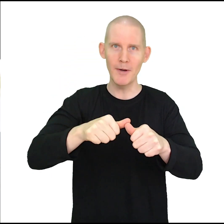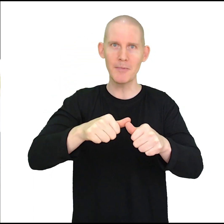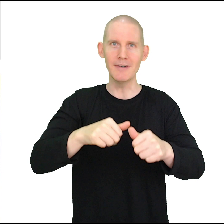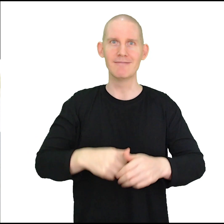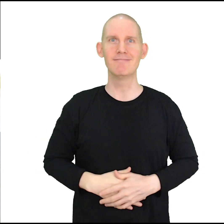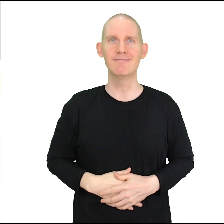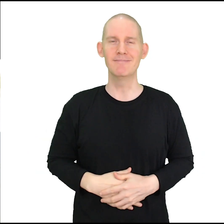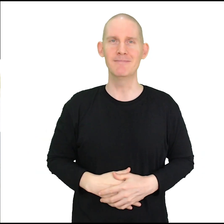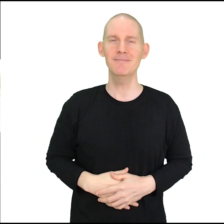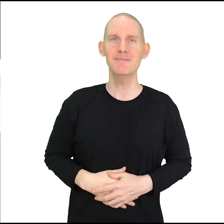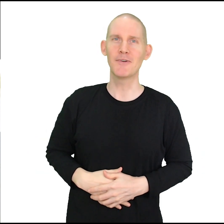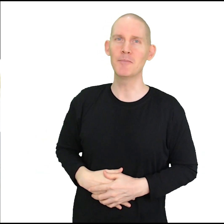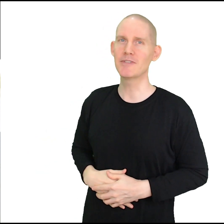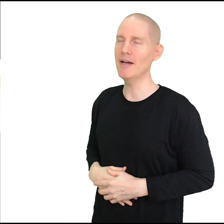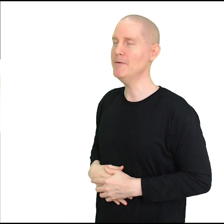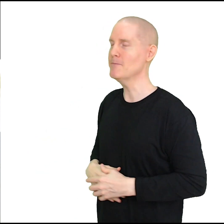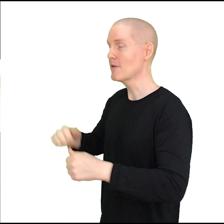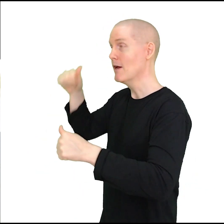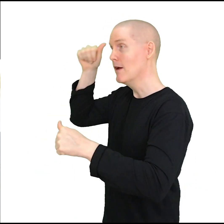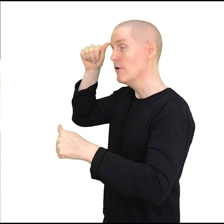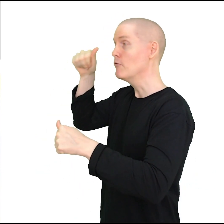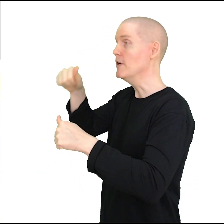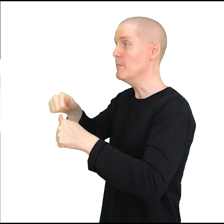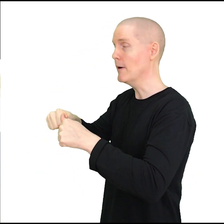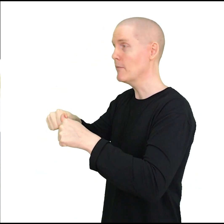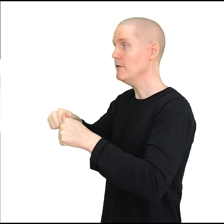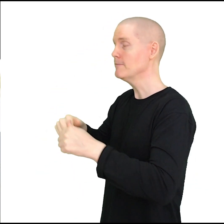Remember. From the side, remember.